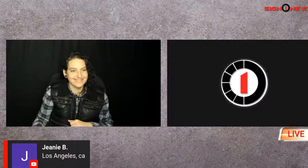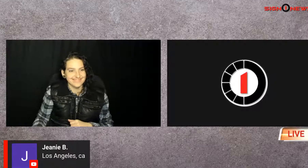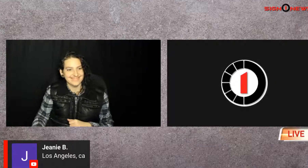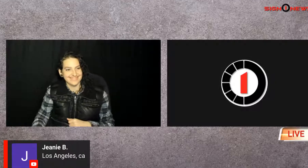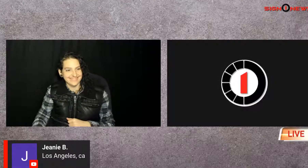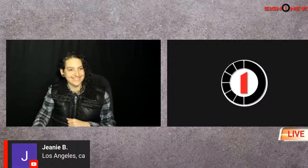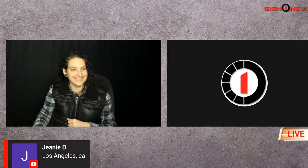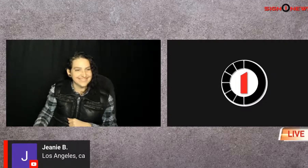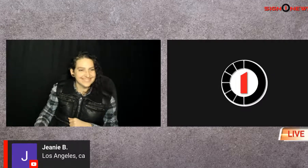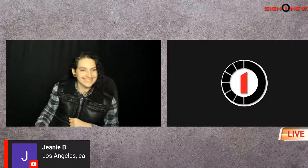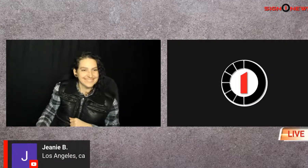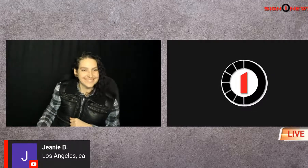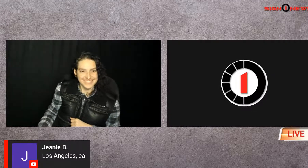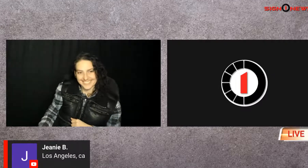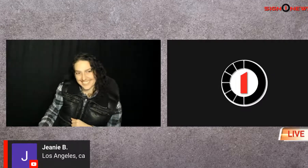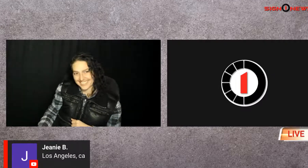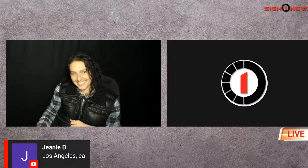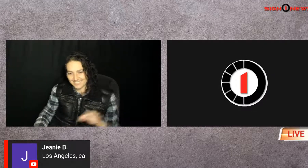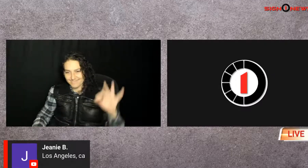Yeah.